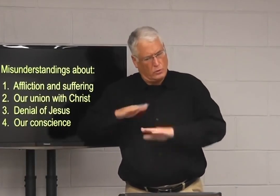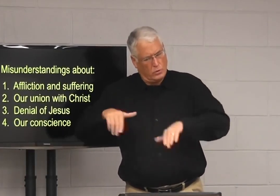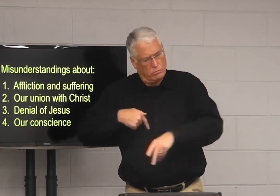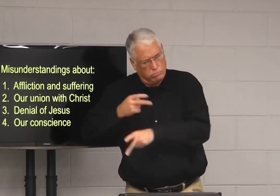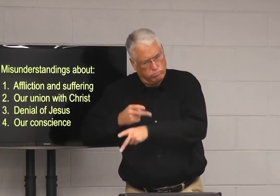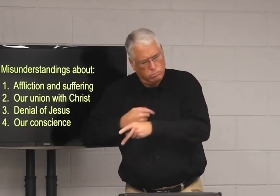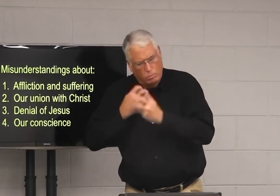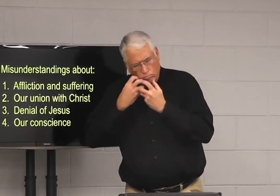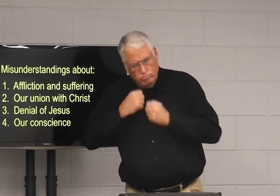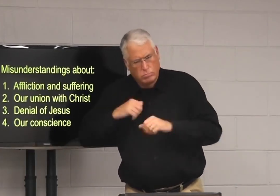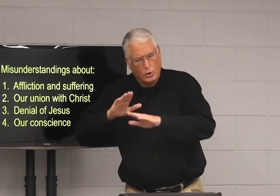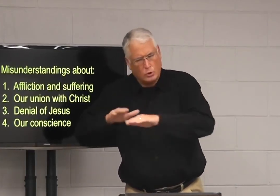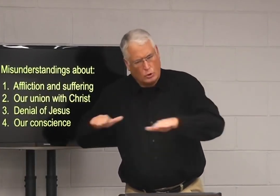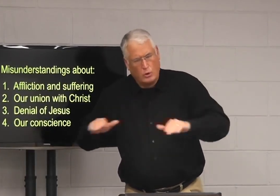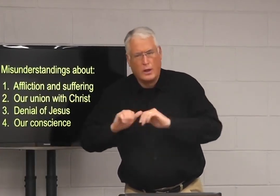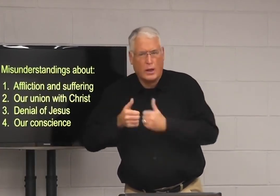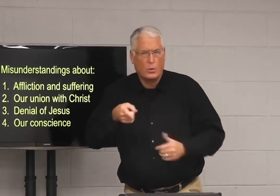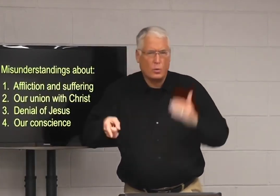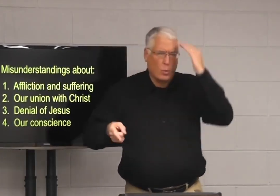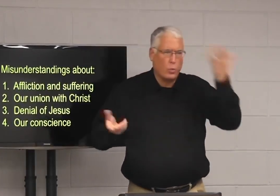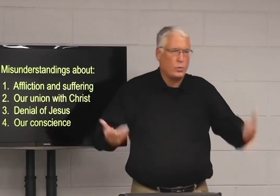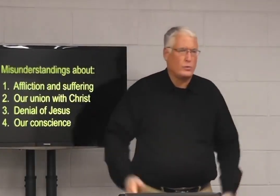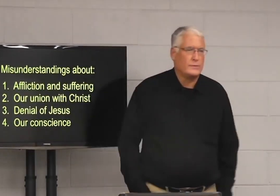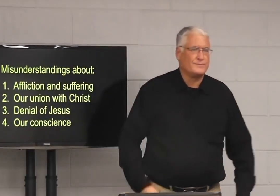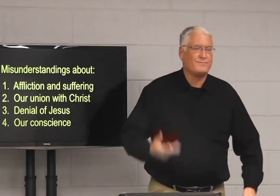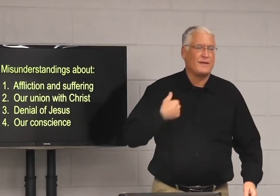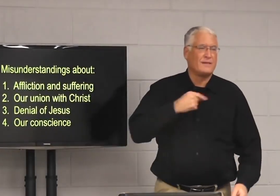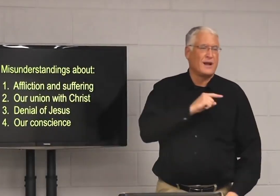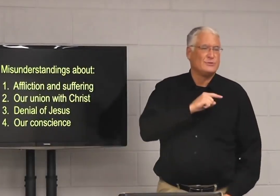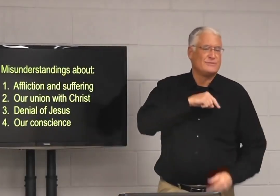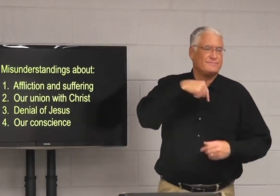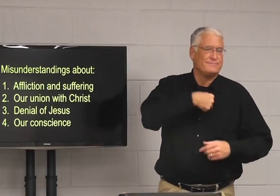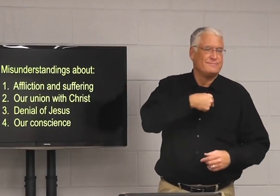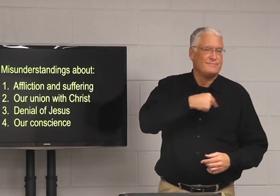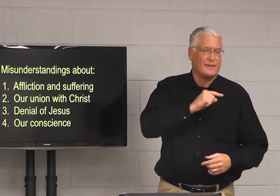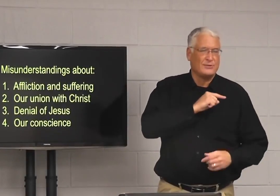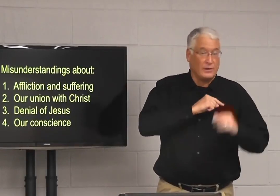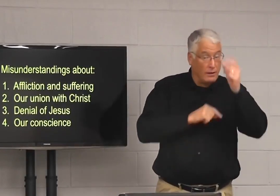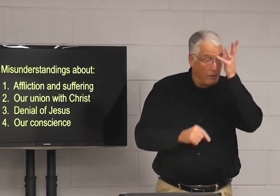care of children, their children. They cherish their children. How do they know that? Because they have a conscience.